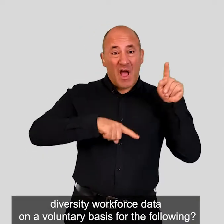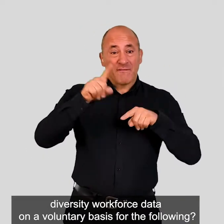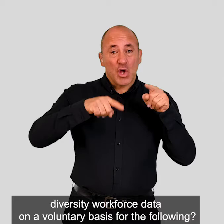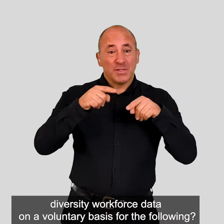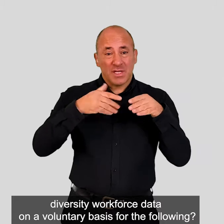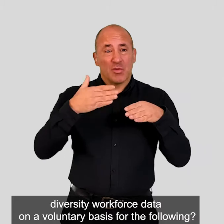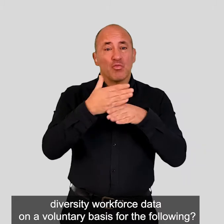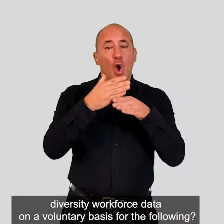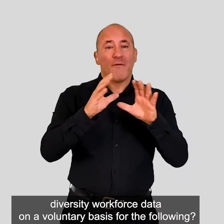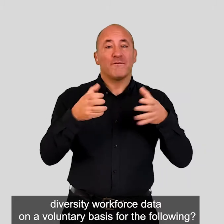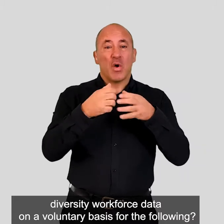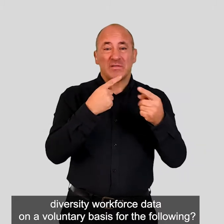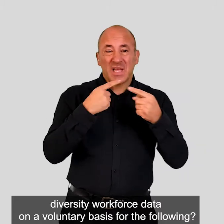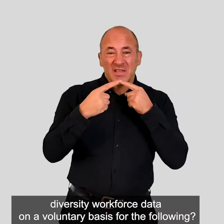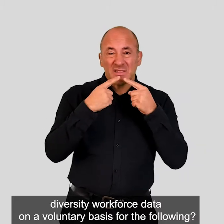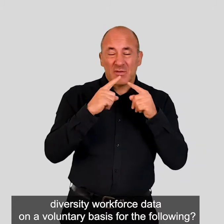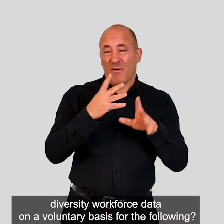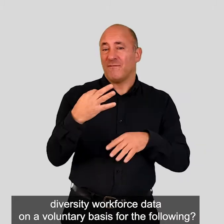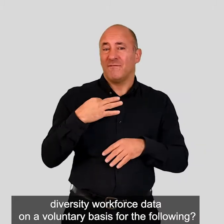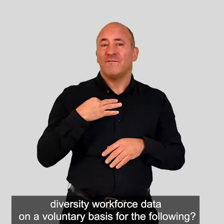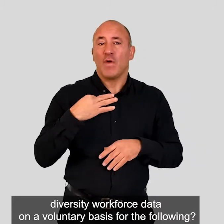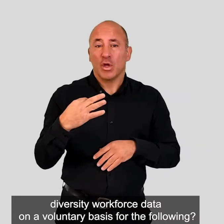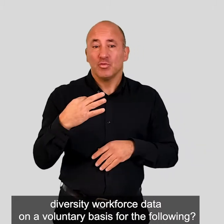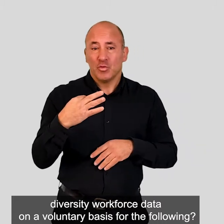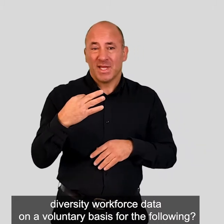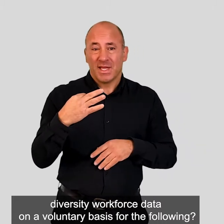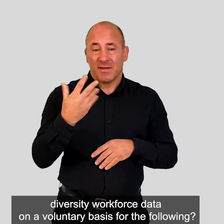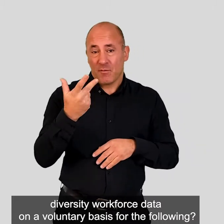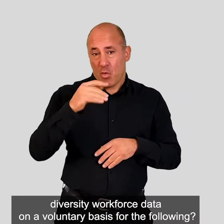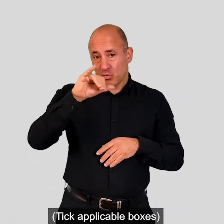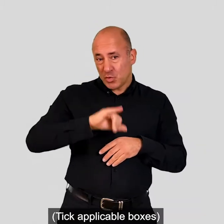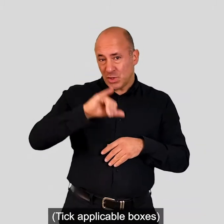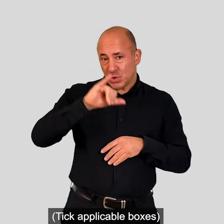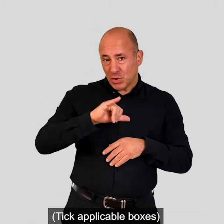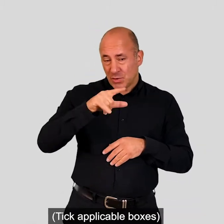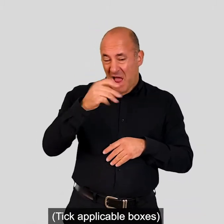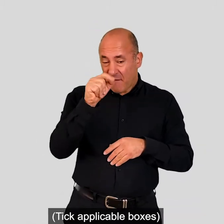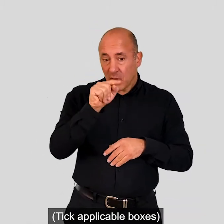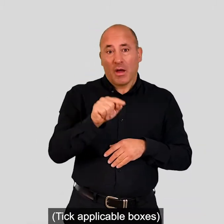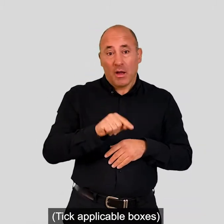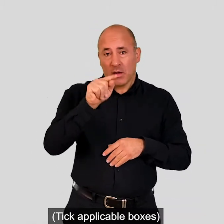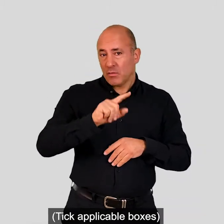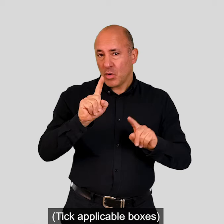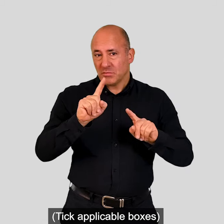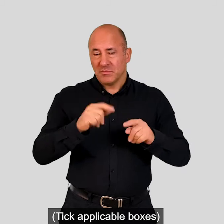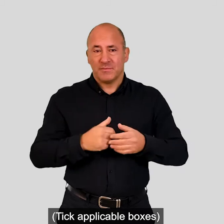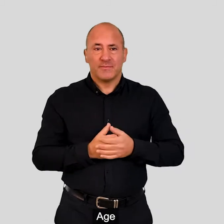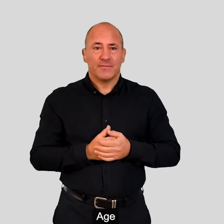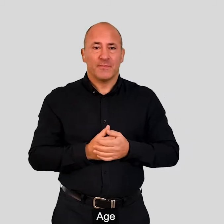workforce data on a voluntary basis for the following? Tick applicable boxes.